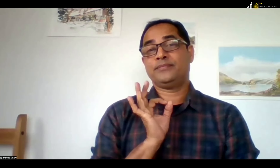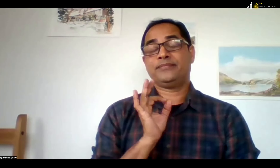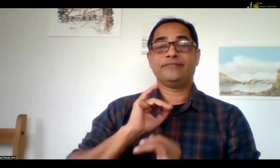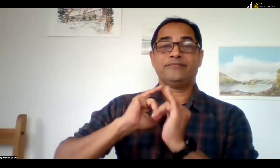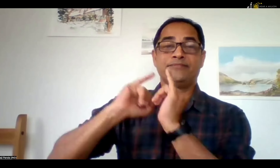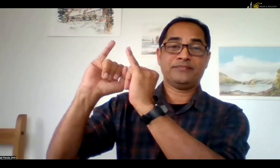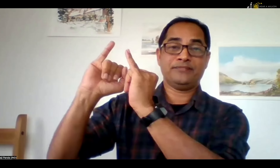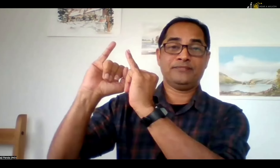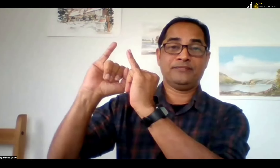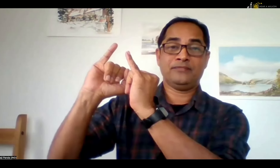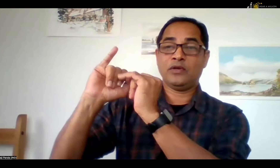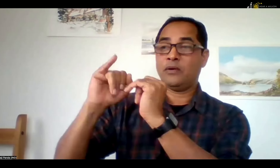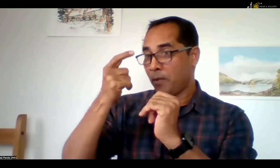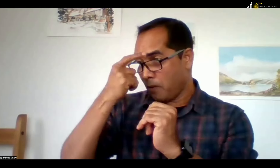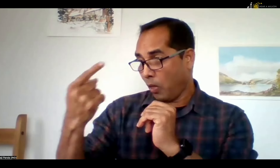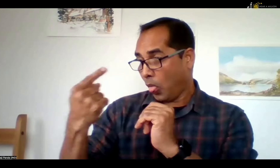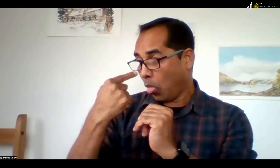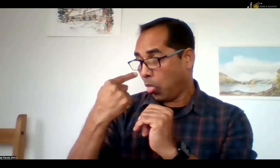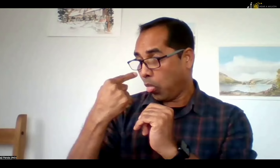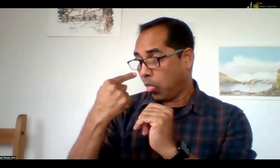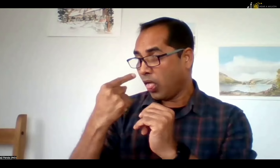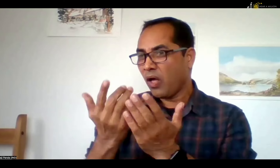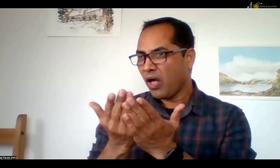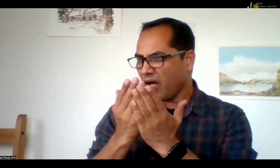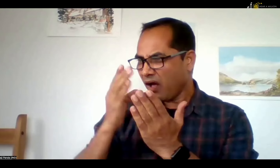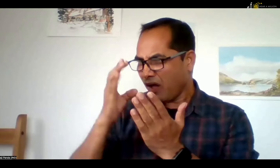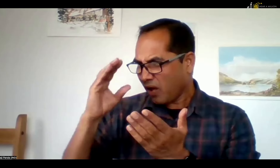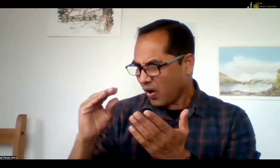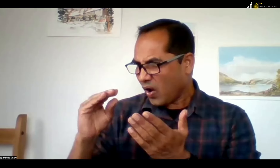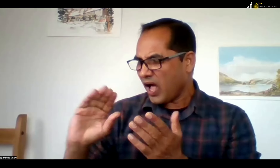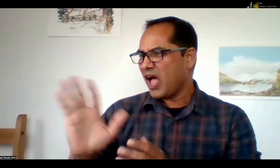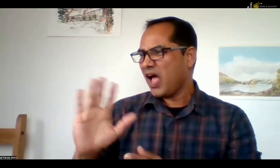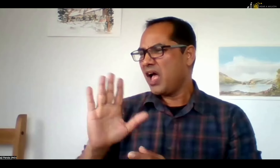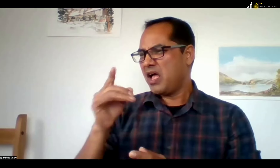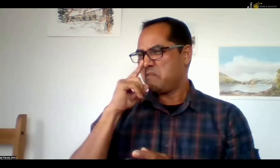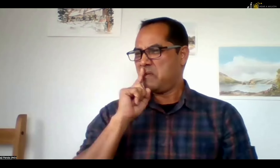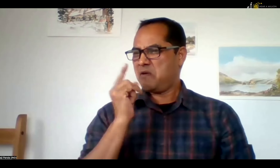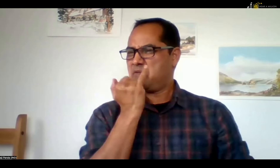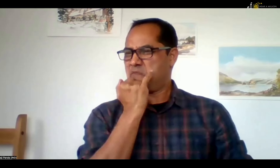experiences wherein we were always, blaming the teachers, basically.